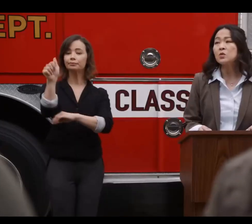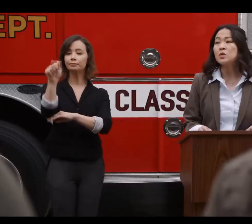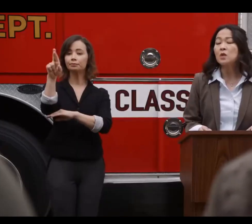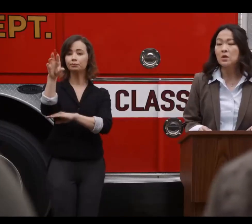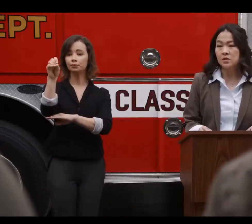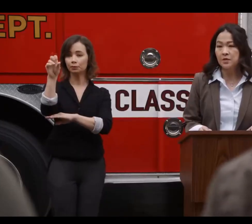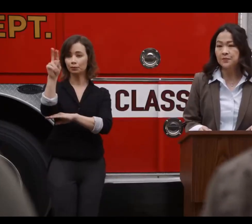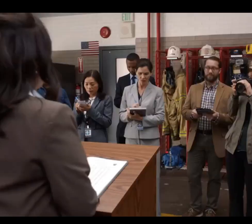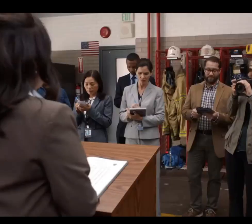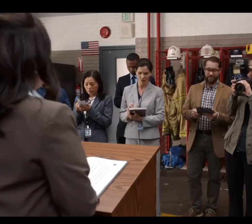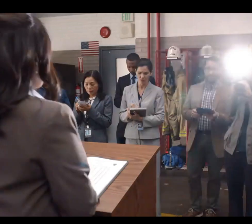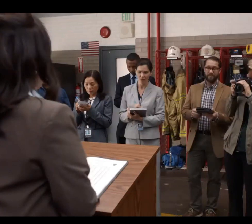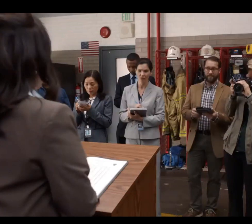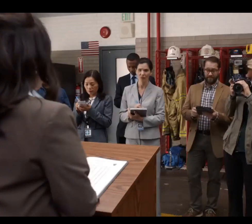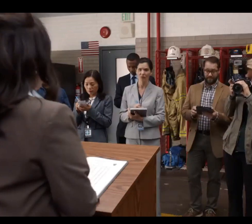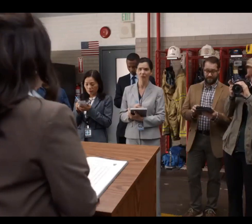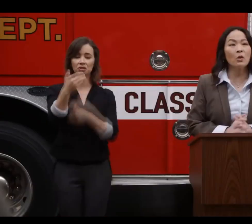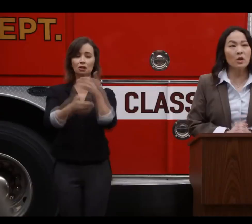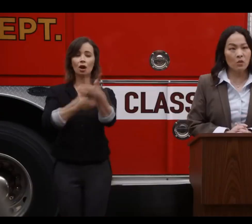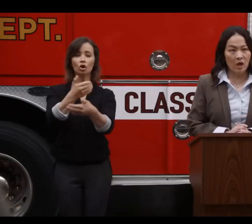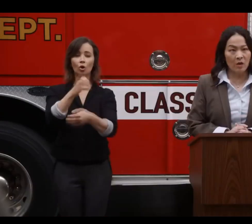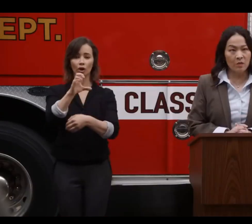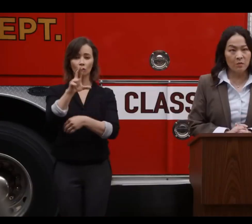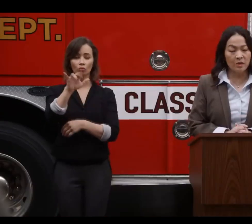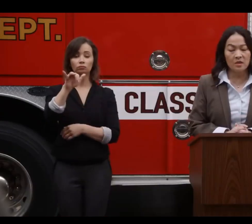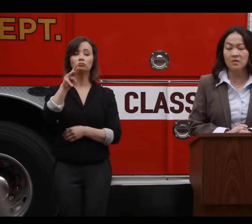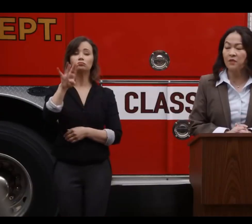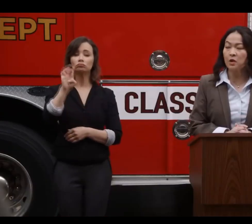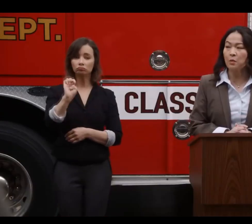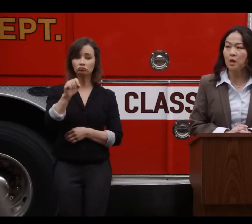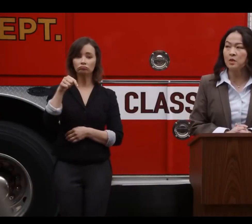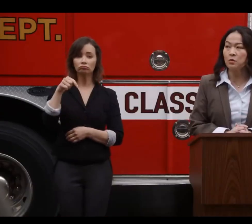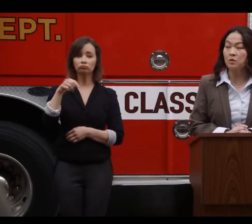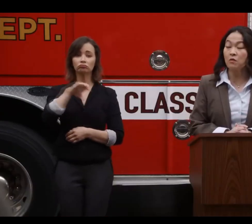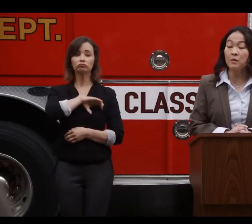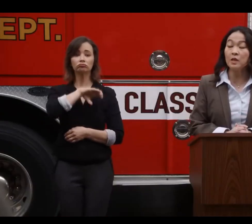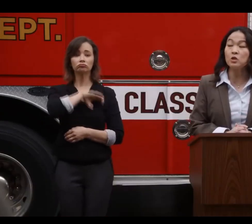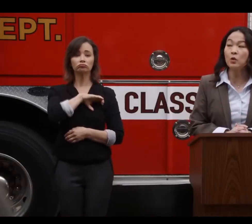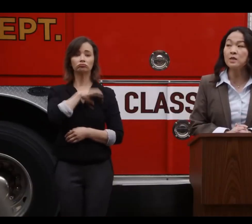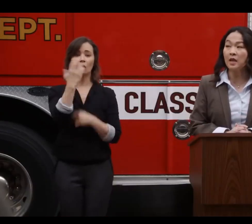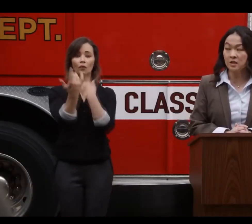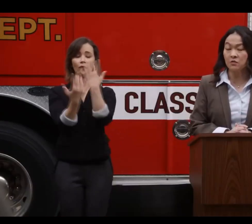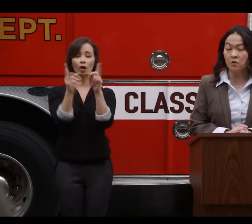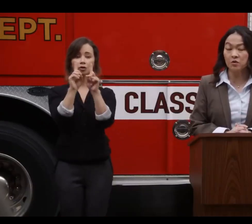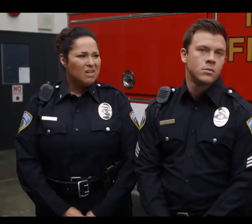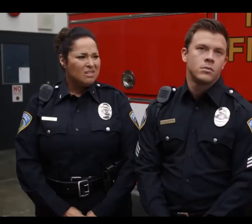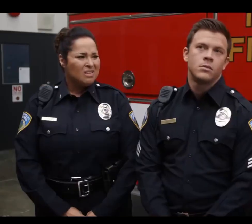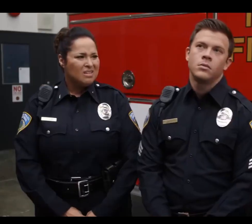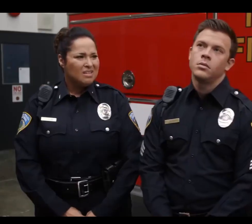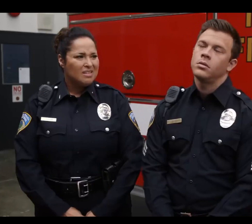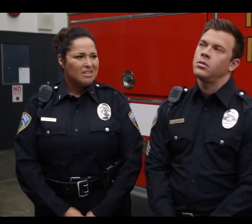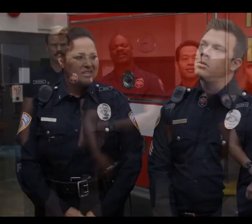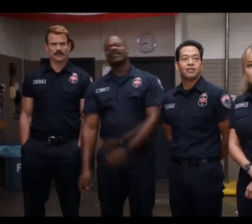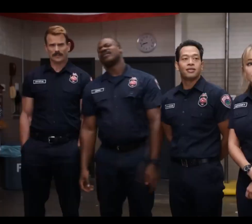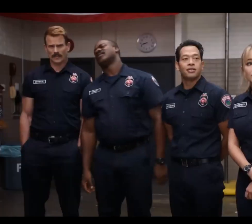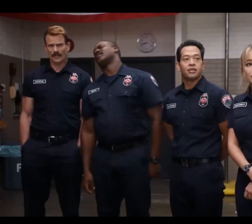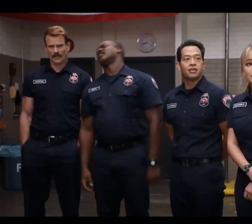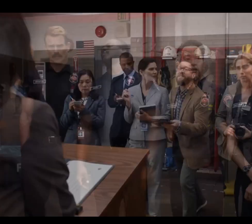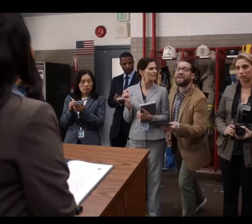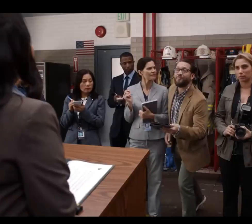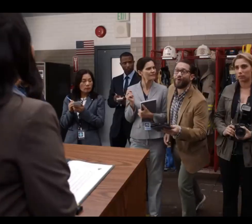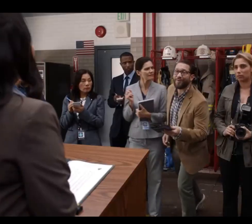to believe this was arson. As this is an ongoing crime, the police and fire departments will be forming a joint task force to solve this problem.